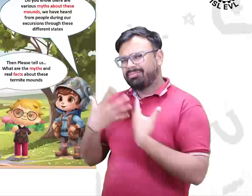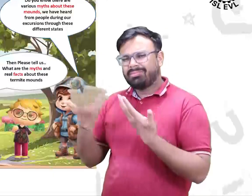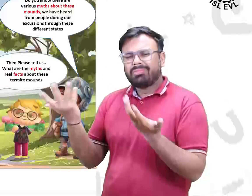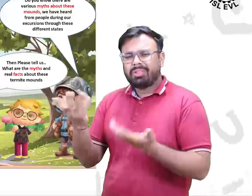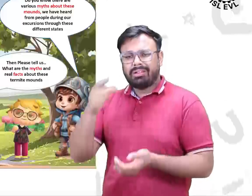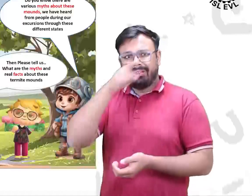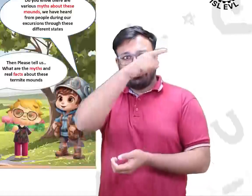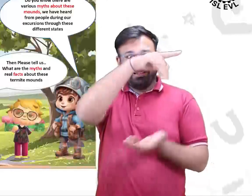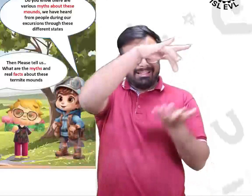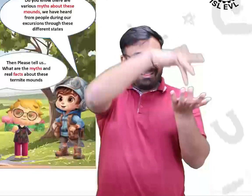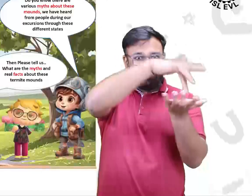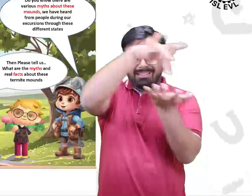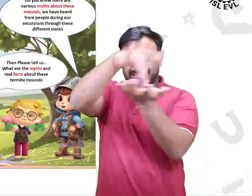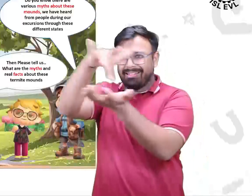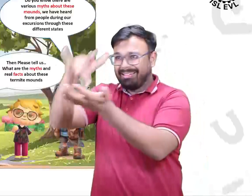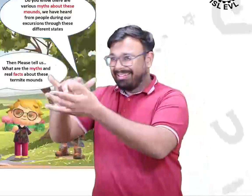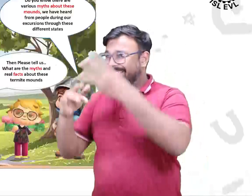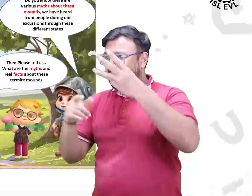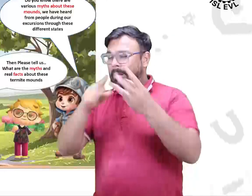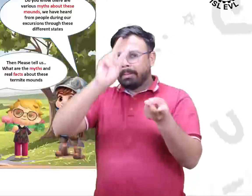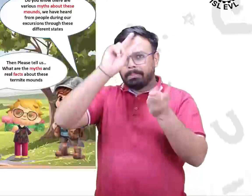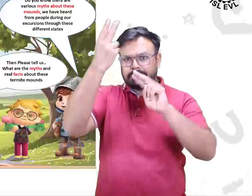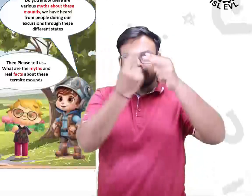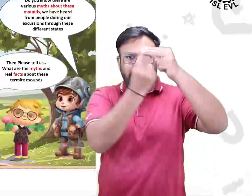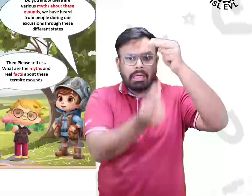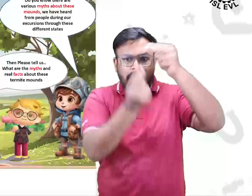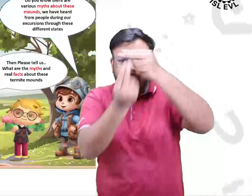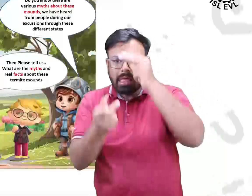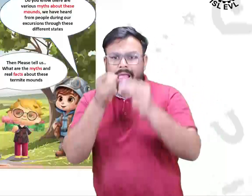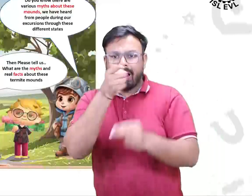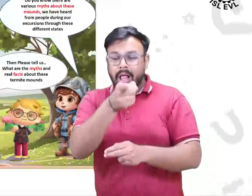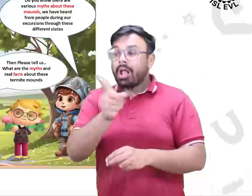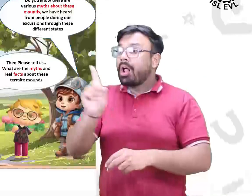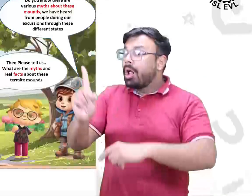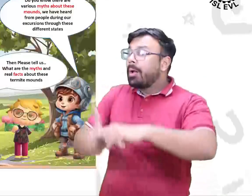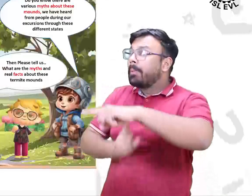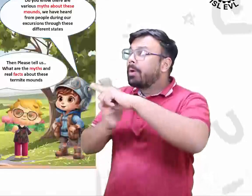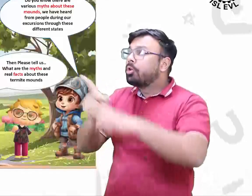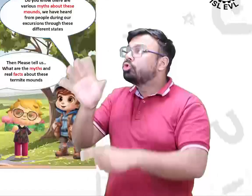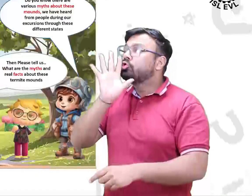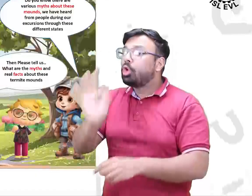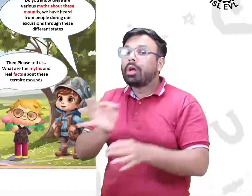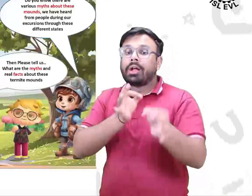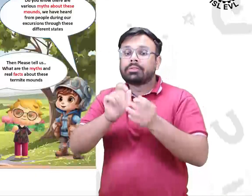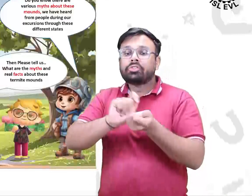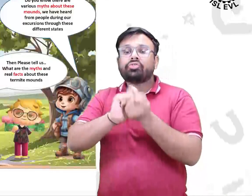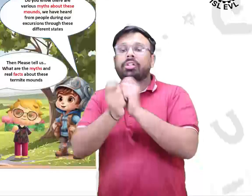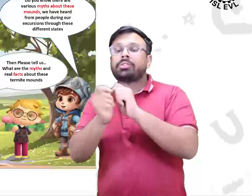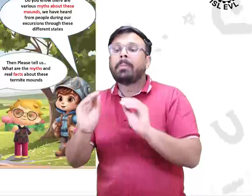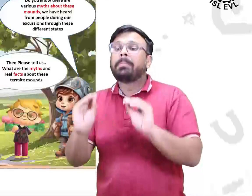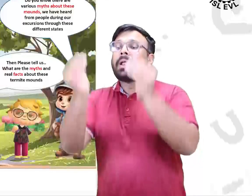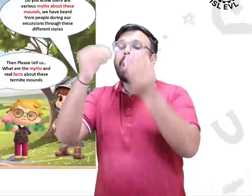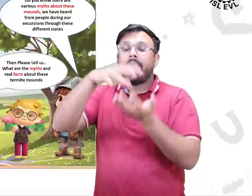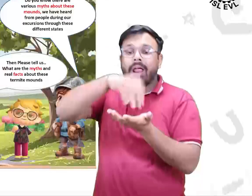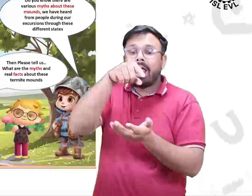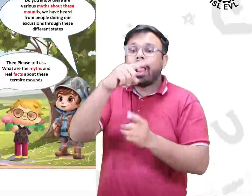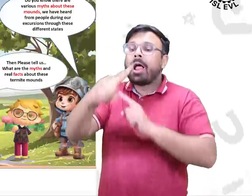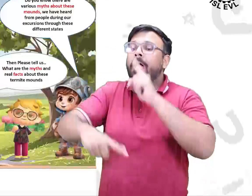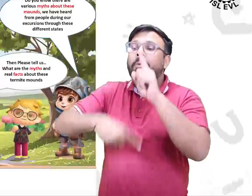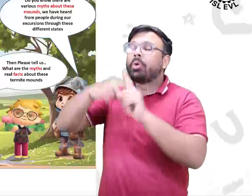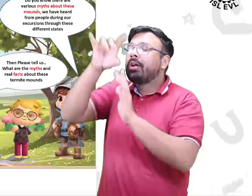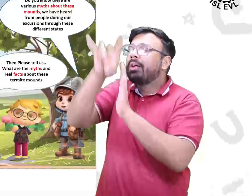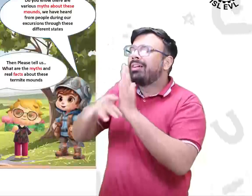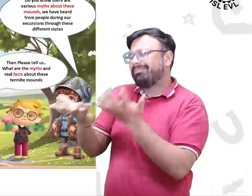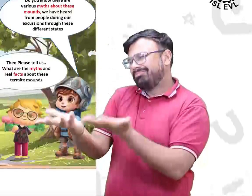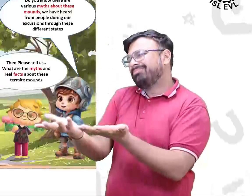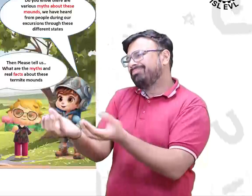Then please tell us what are the myths and real fact about these termite mounts?